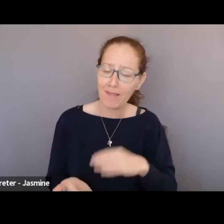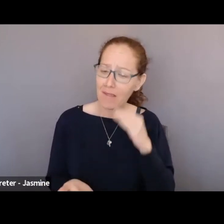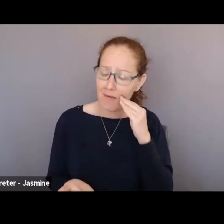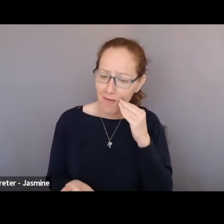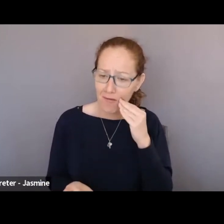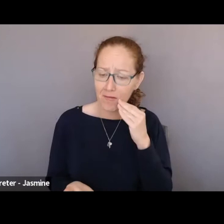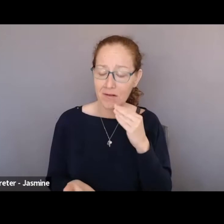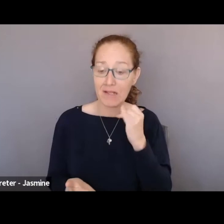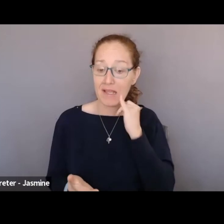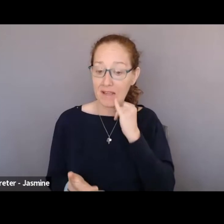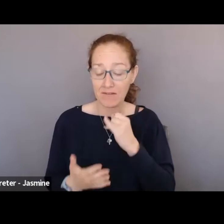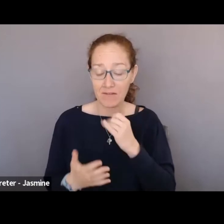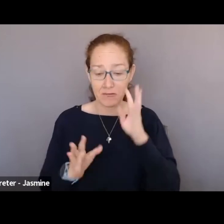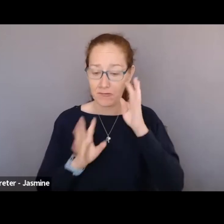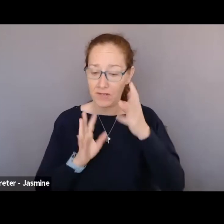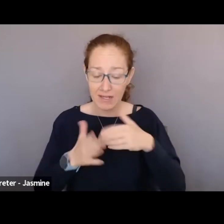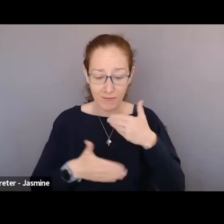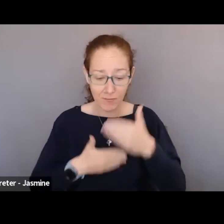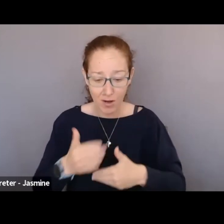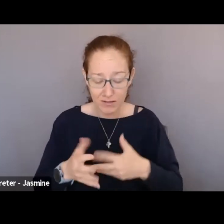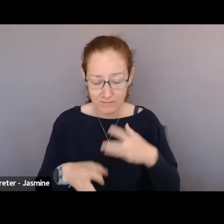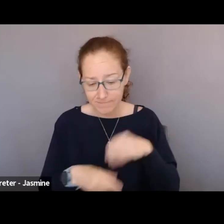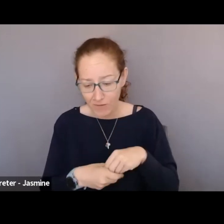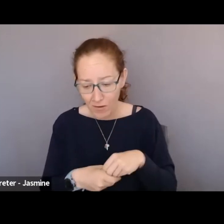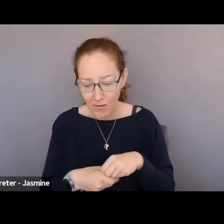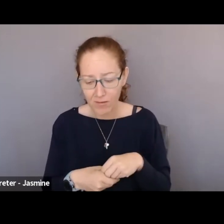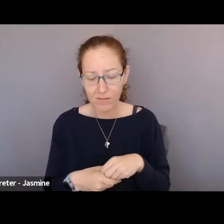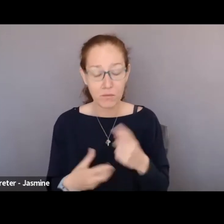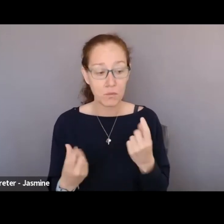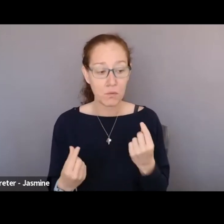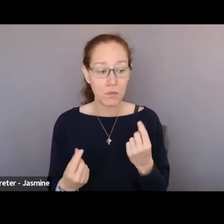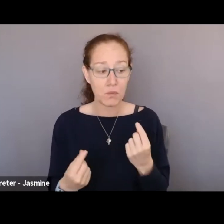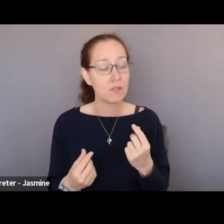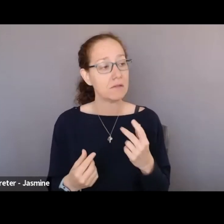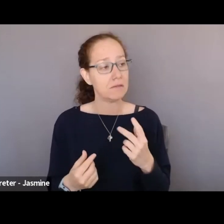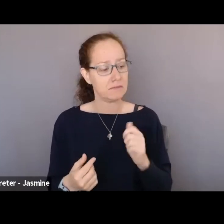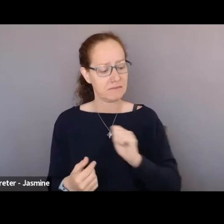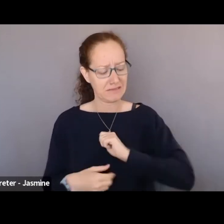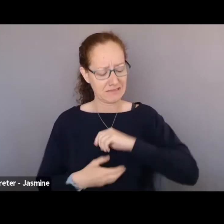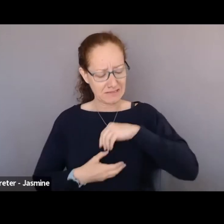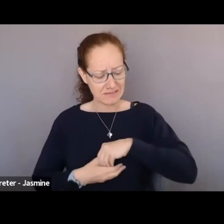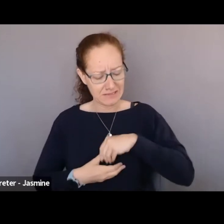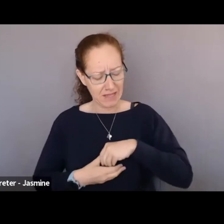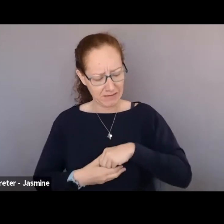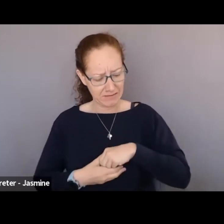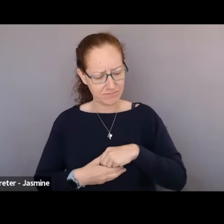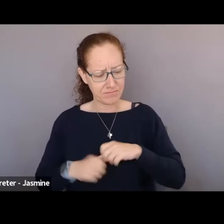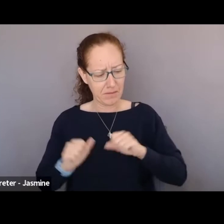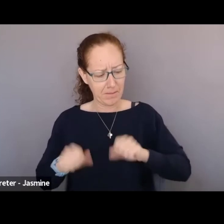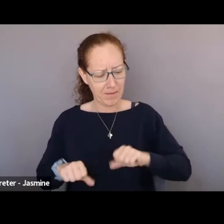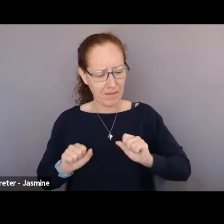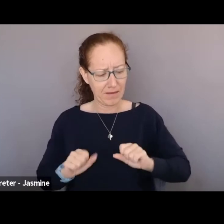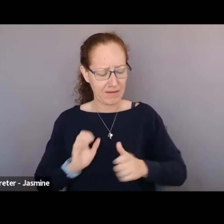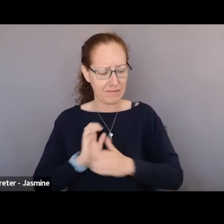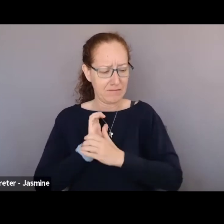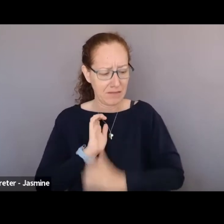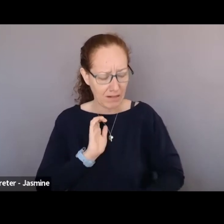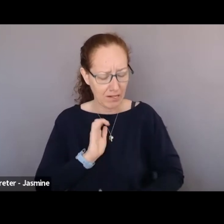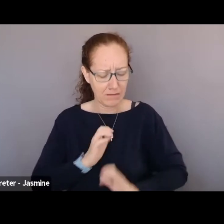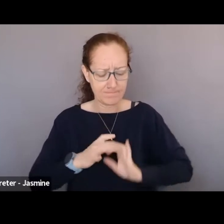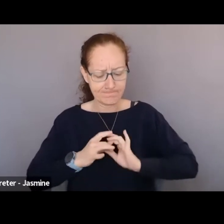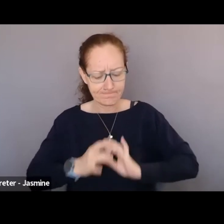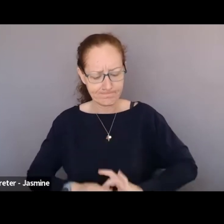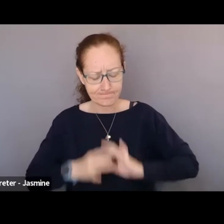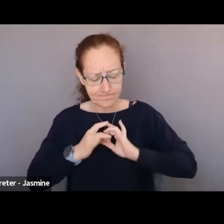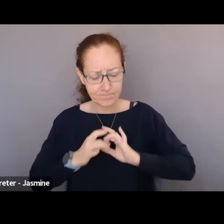stay connected to our innate resources, our ability to imagine, to create, to